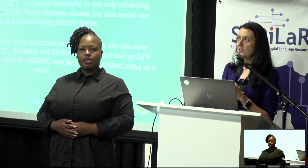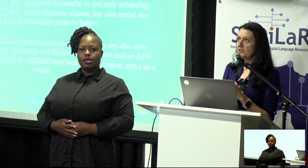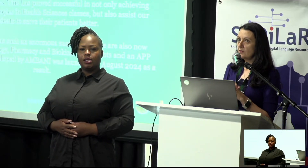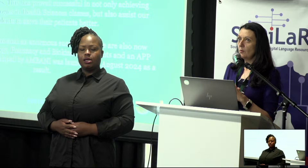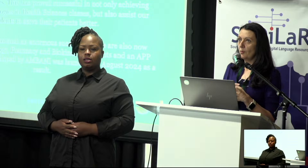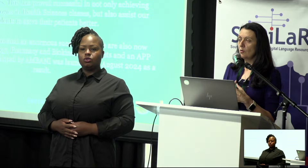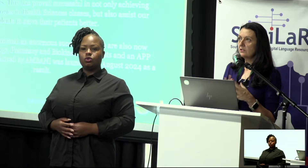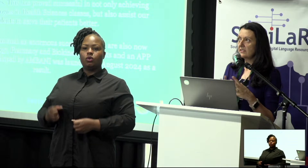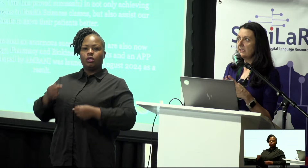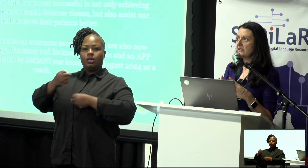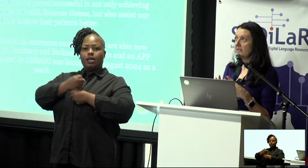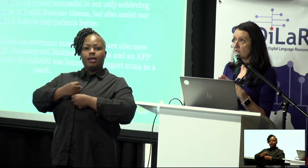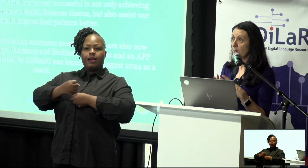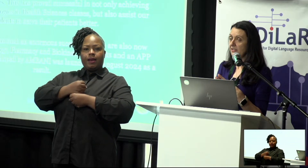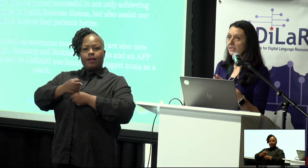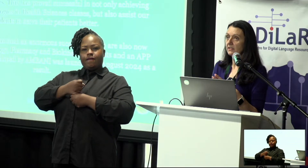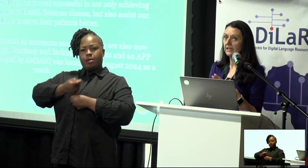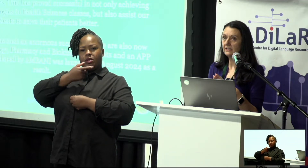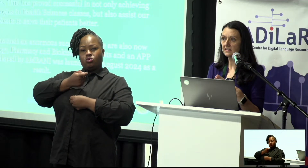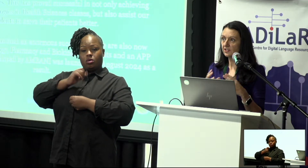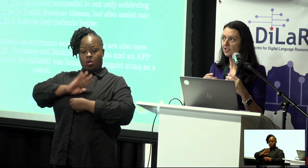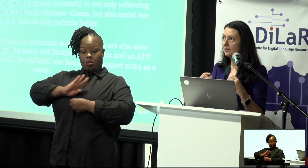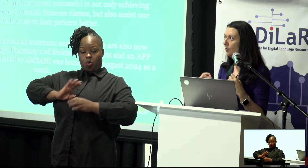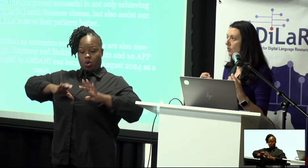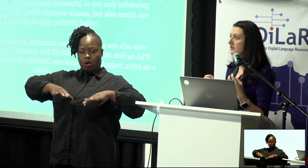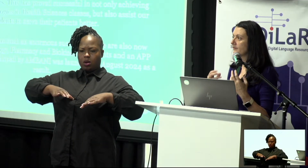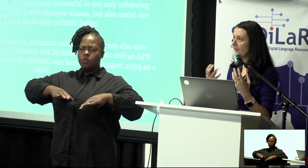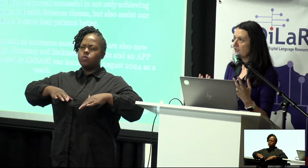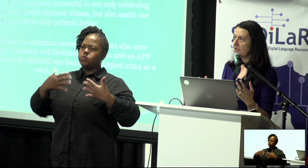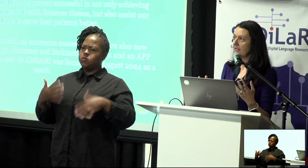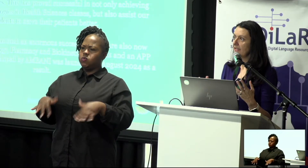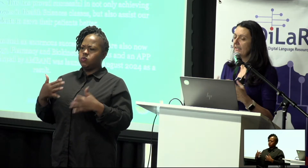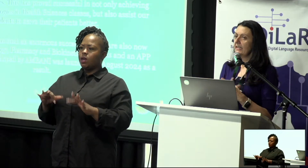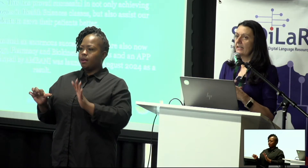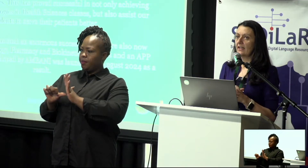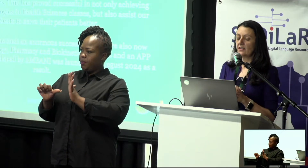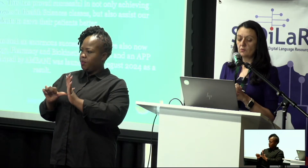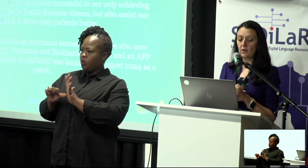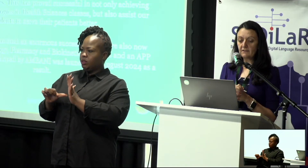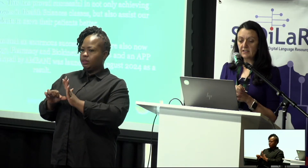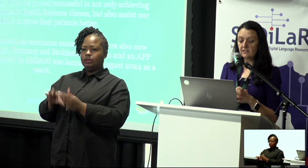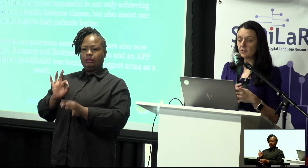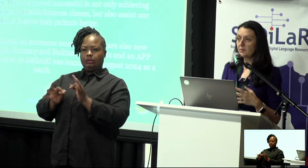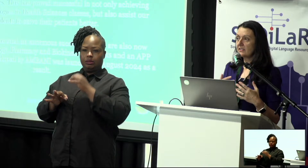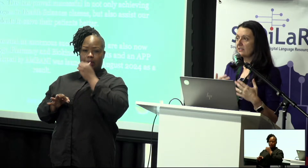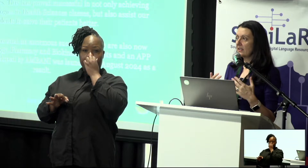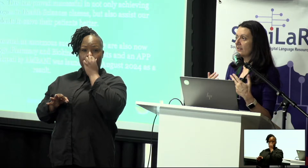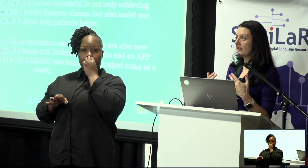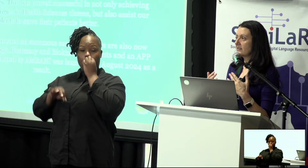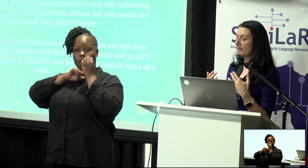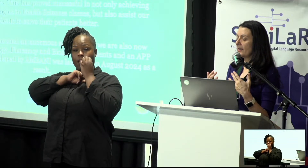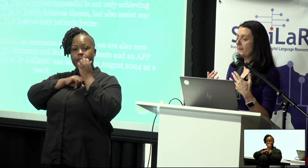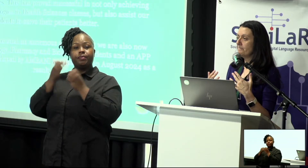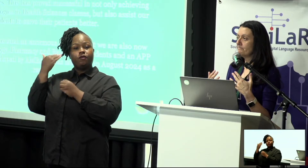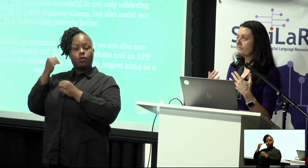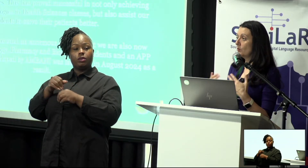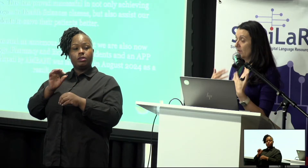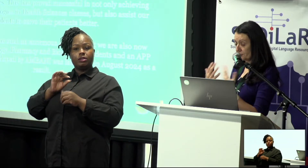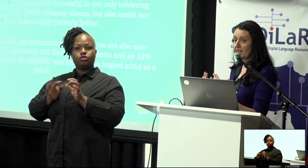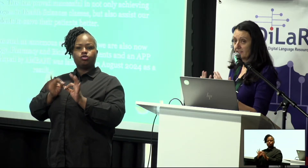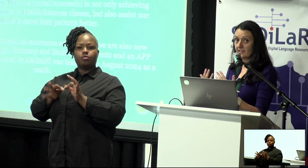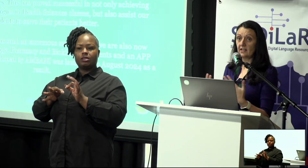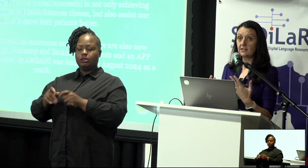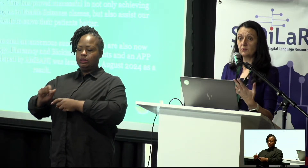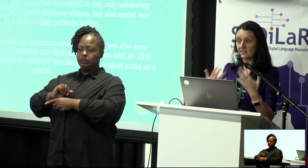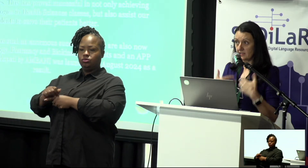the pharmaceutical board sees interpreting in such an important fashion that one of the interpreters that